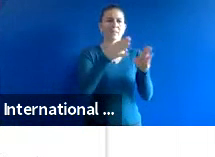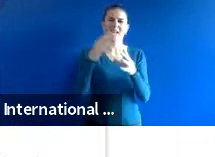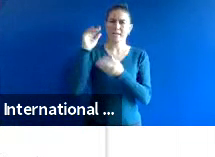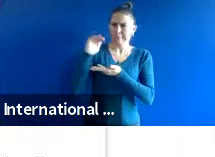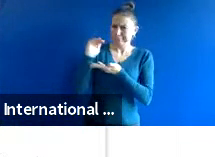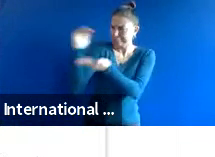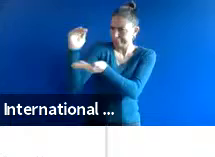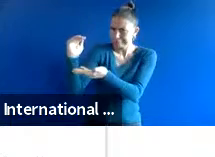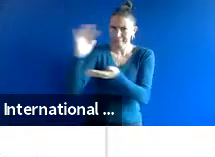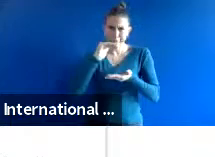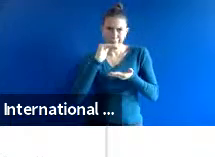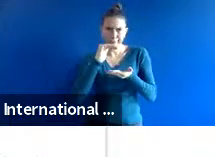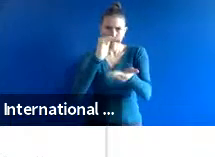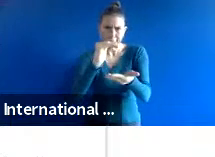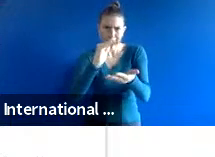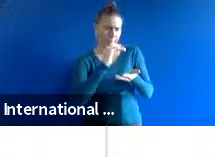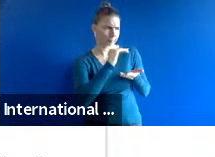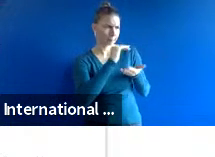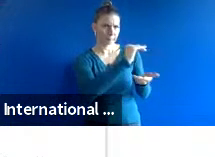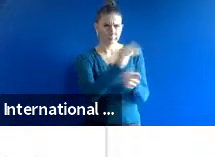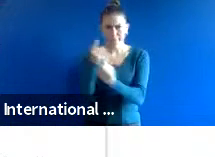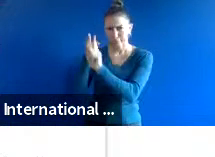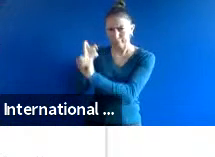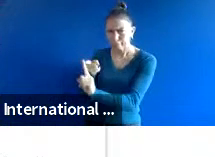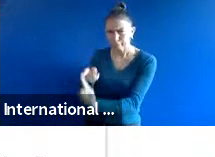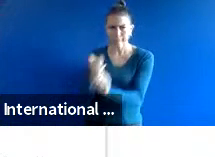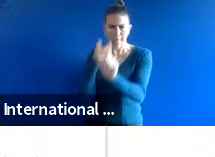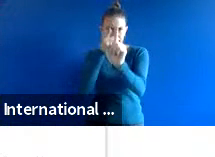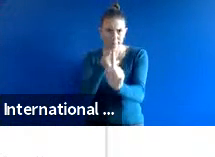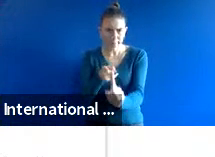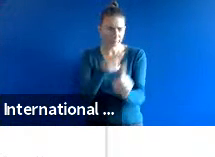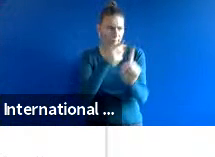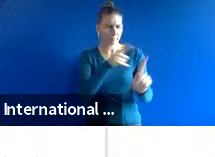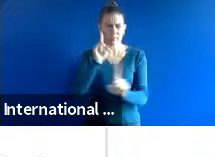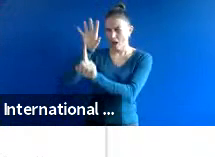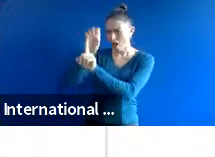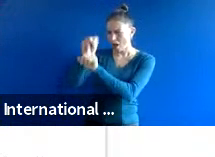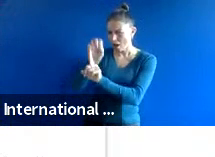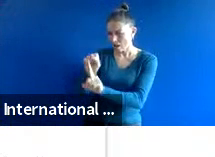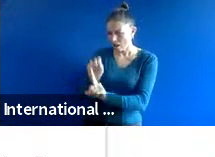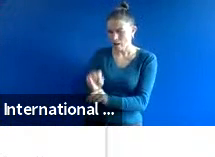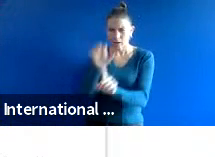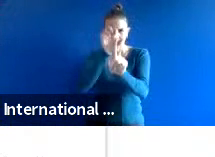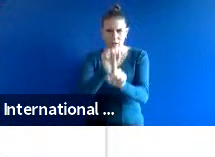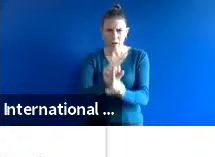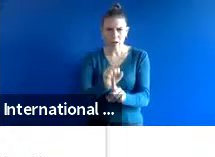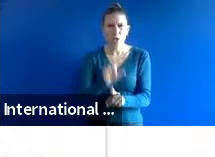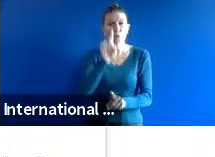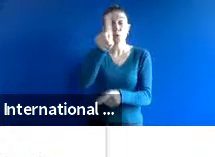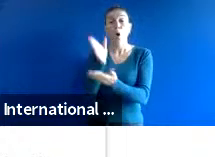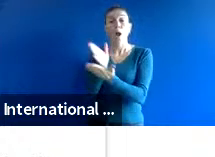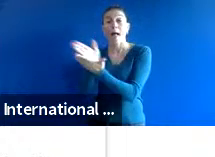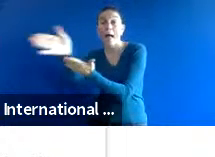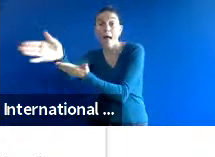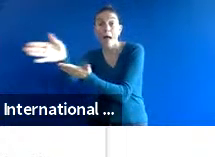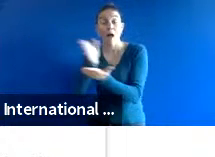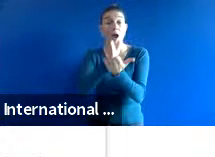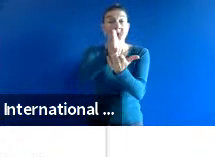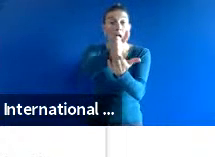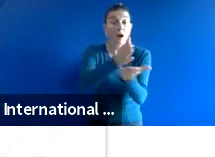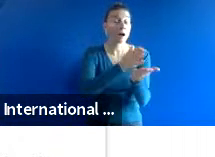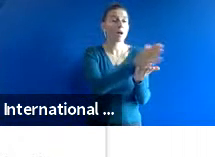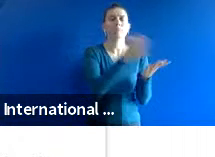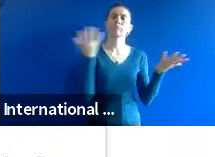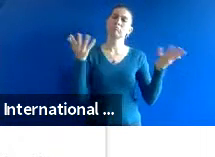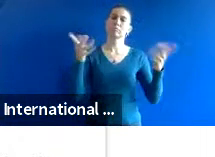the different areas that we have identified in this project. So we have set for each area some quality standards